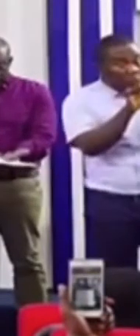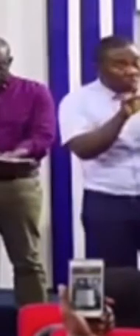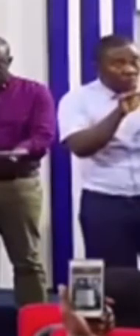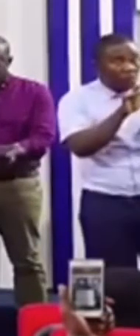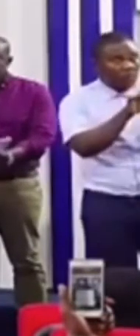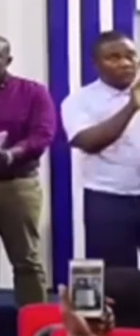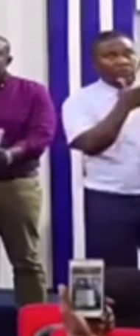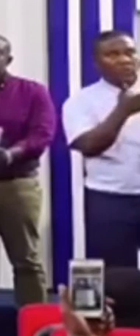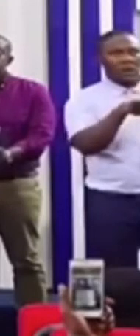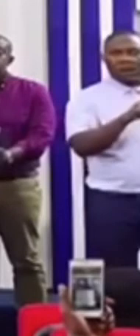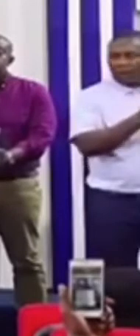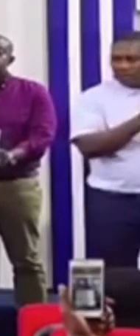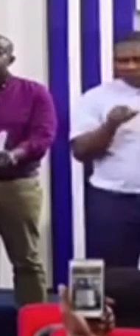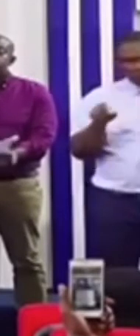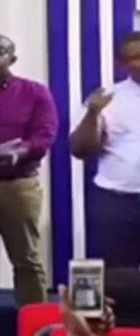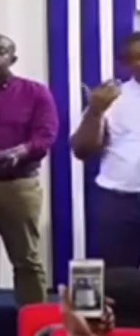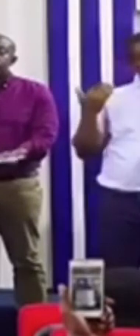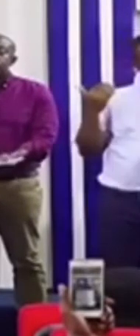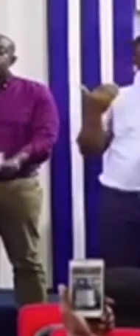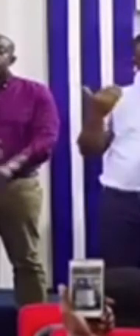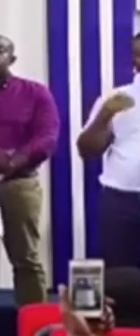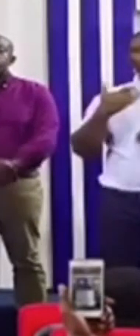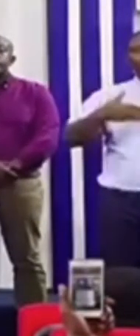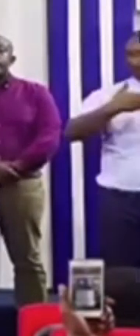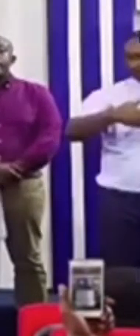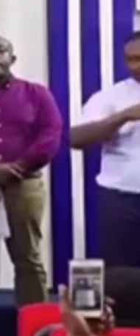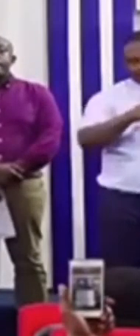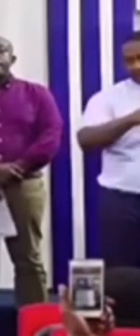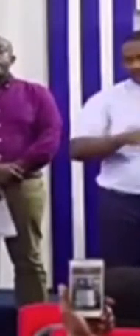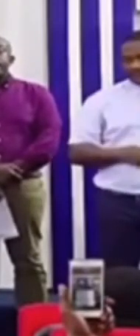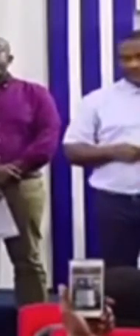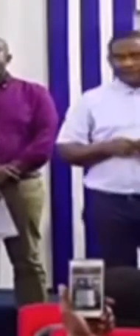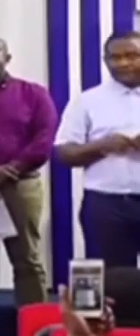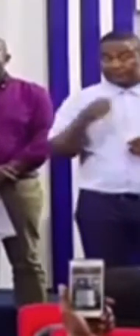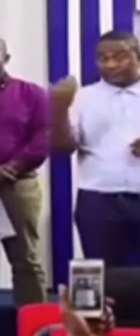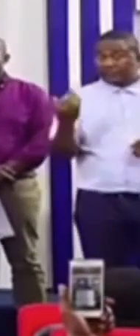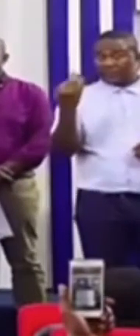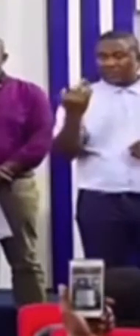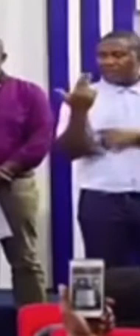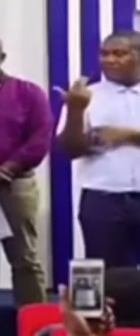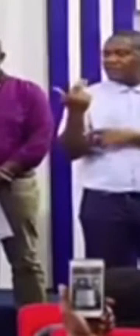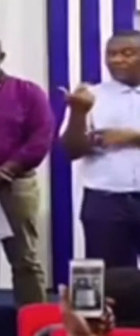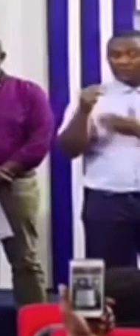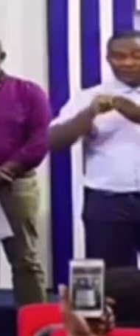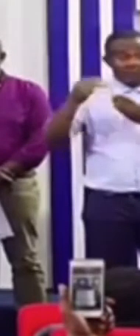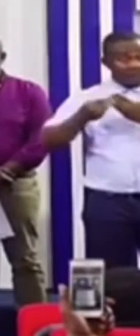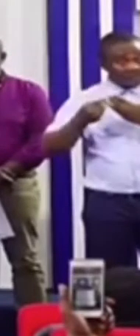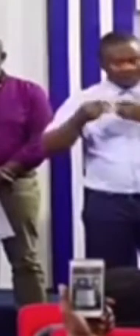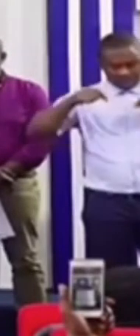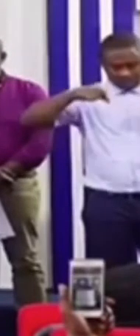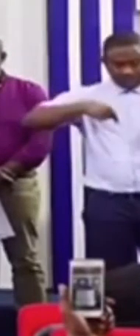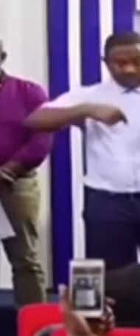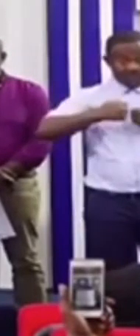later and it's ongoing. On Friday, the 13th of March this year,